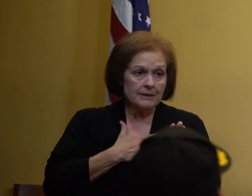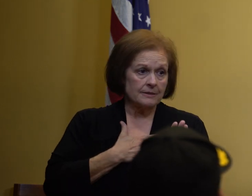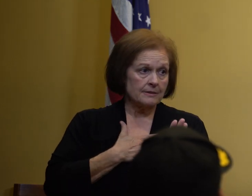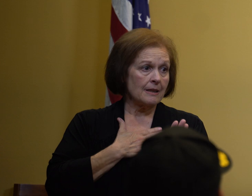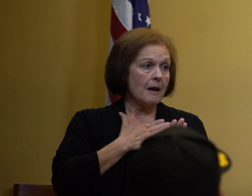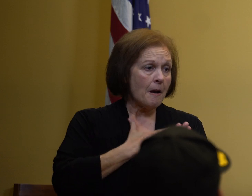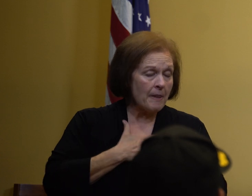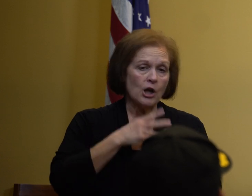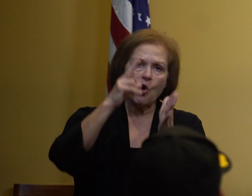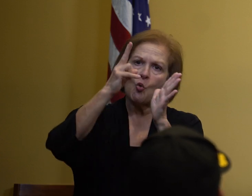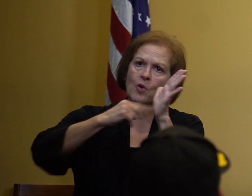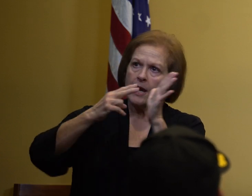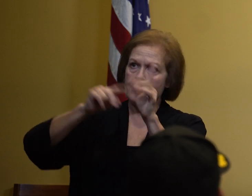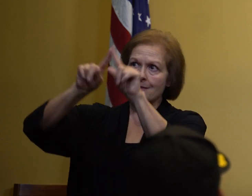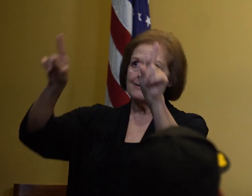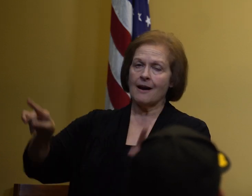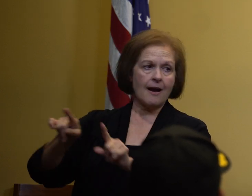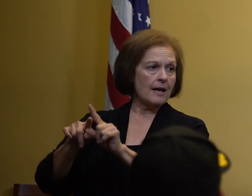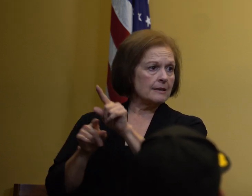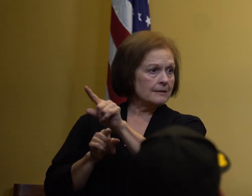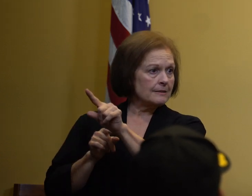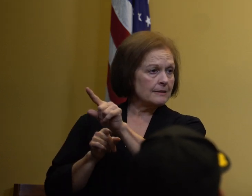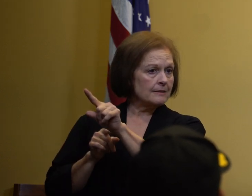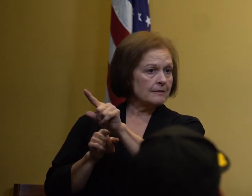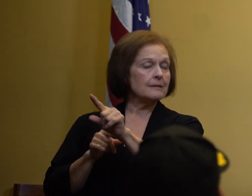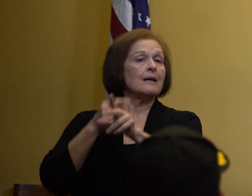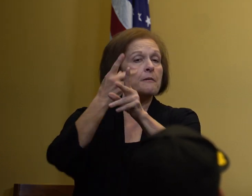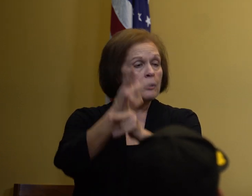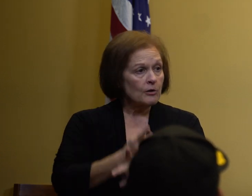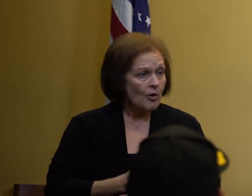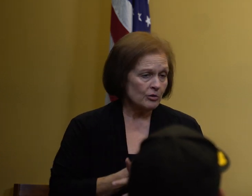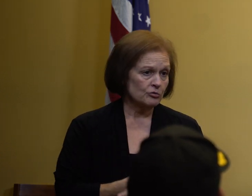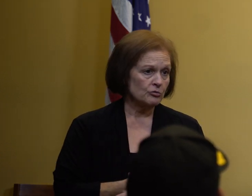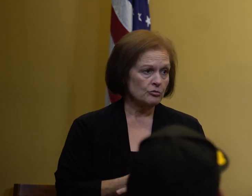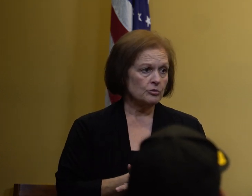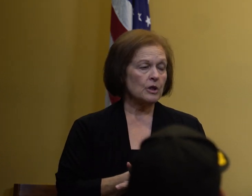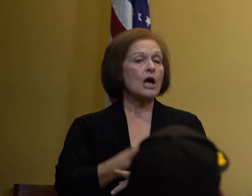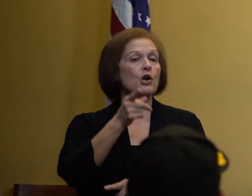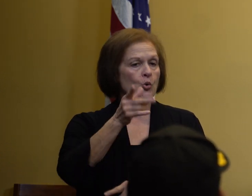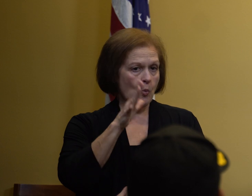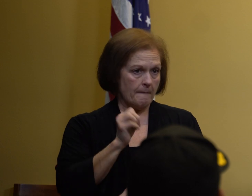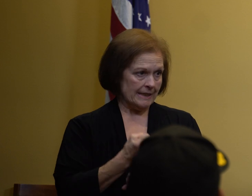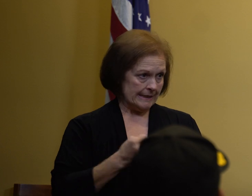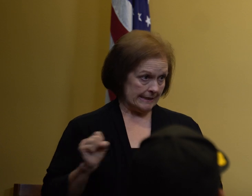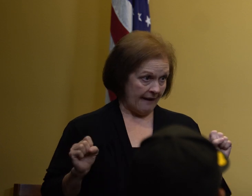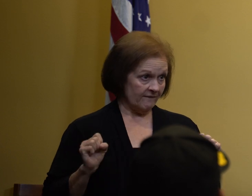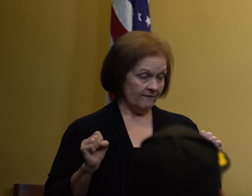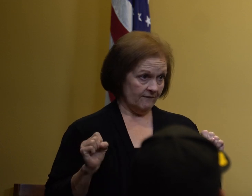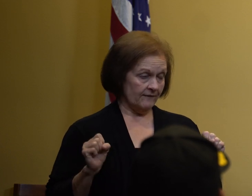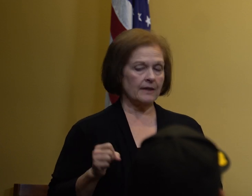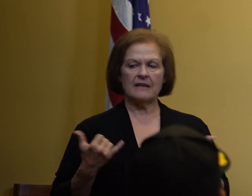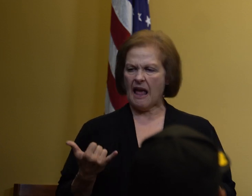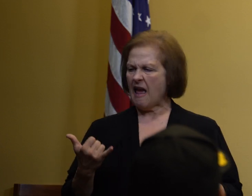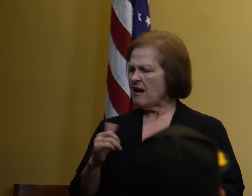instructions, read the signs, take necessary precautions, and you will be safe. So with that, we're going to